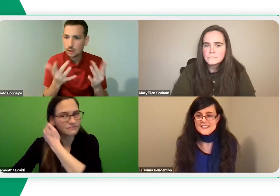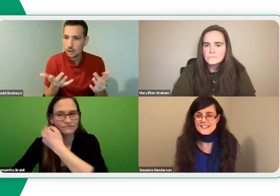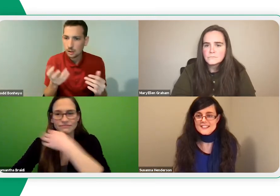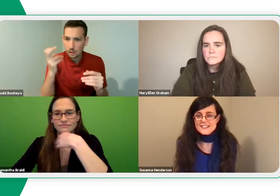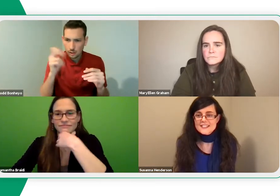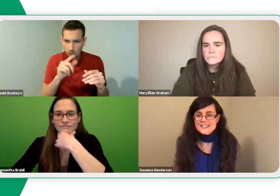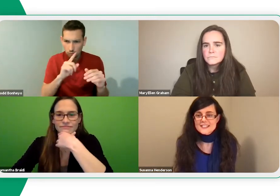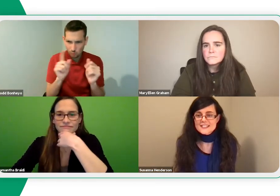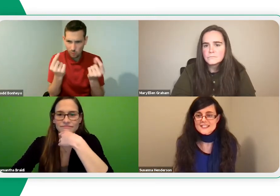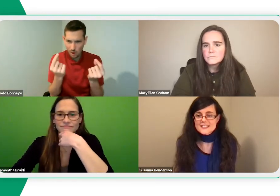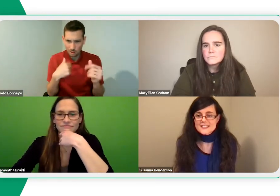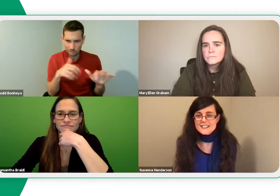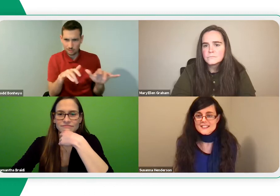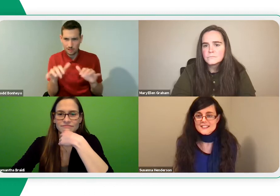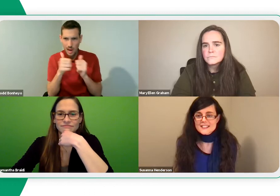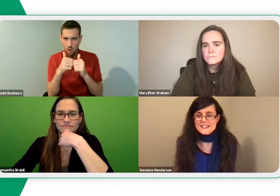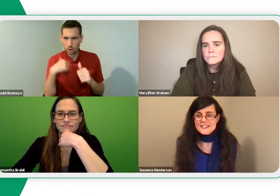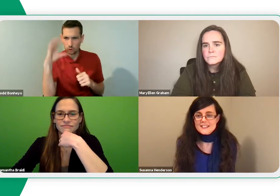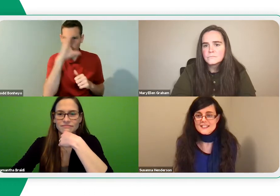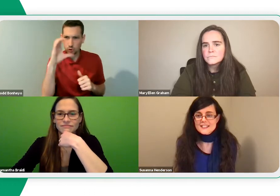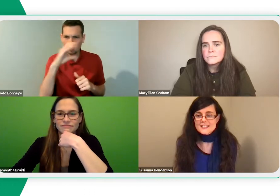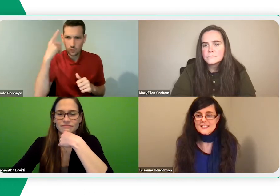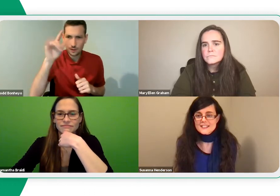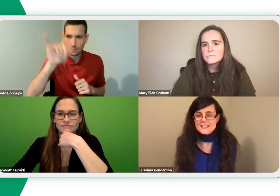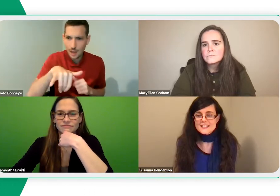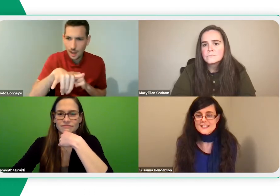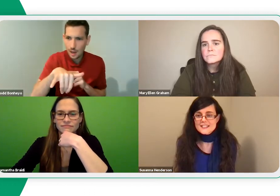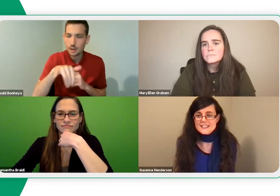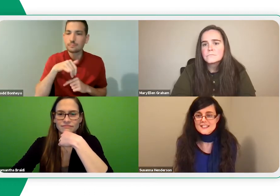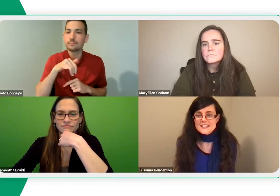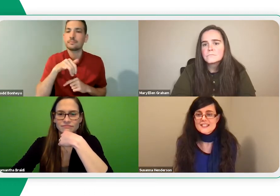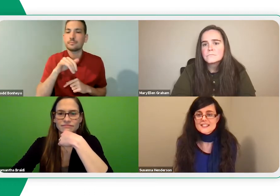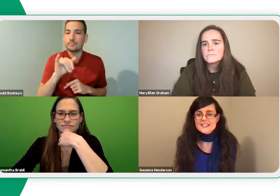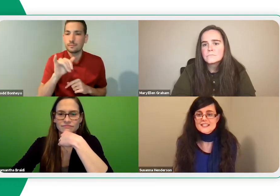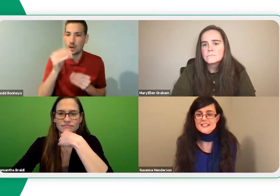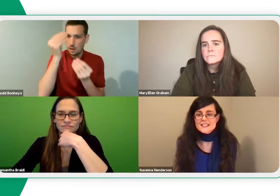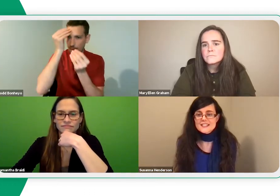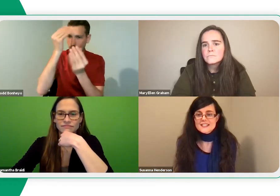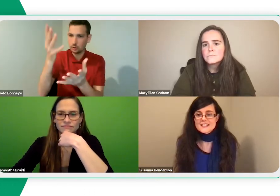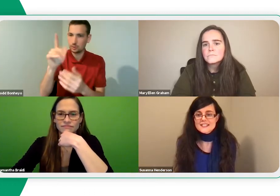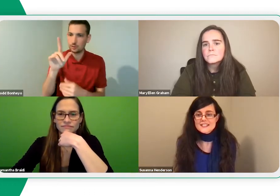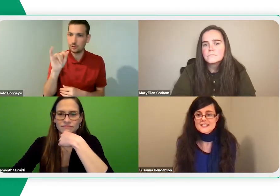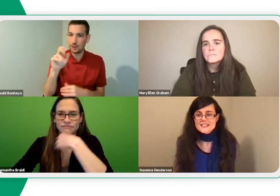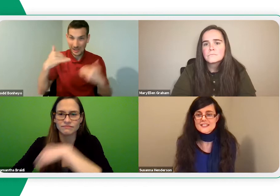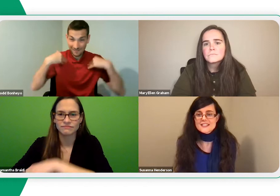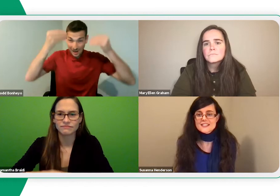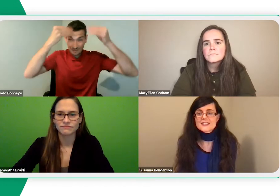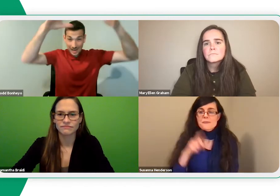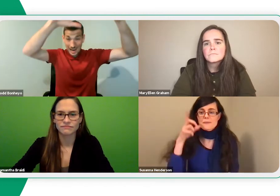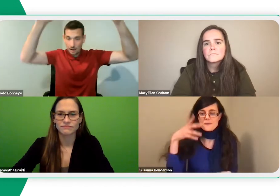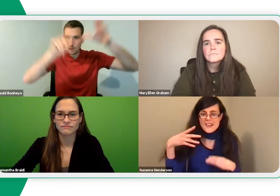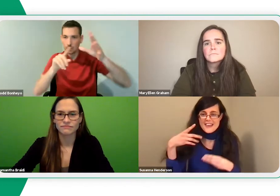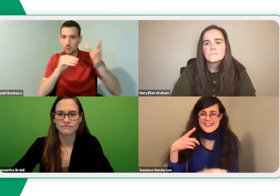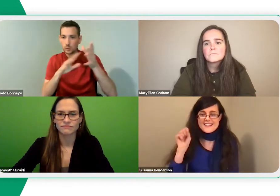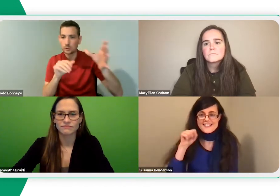information. But students don't know how to find those websites to use those calculators. They don't know how to search for that. So